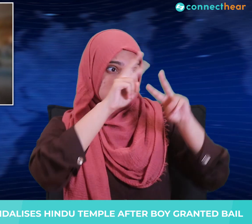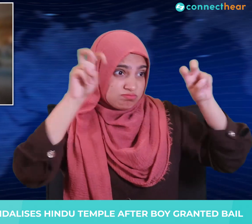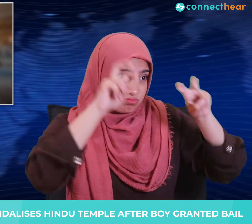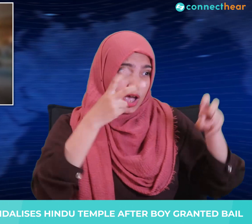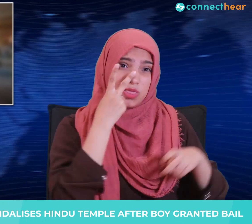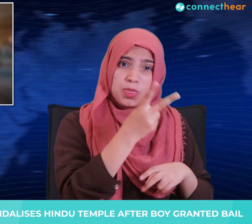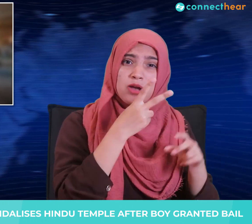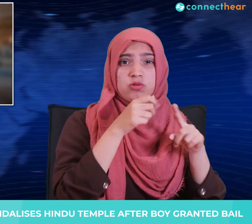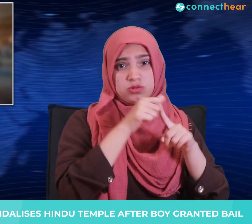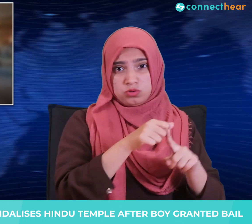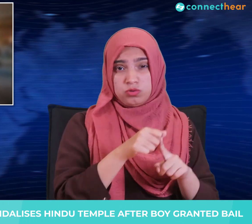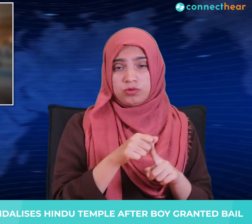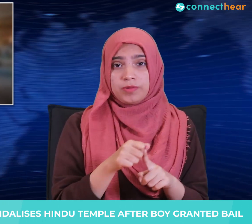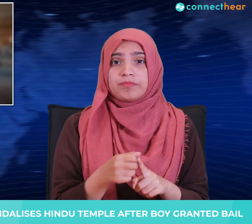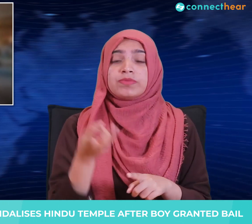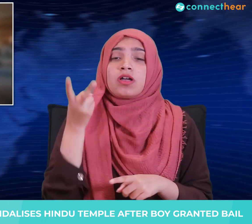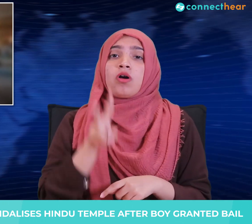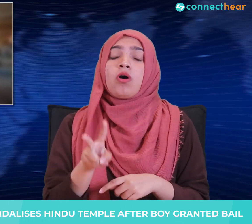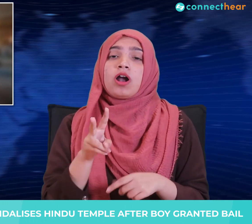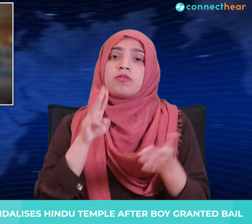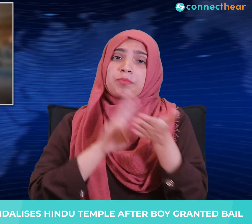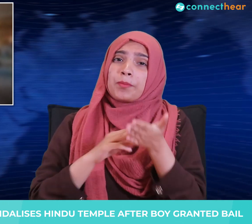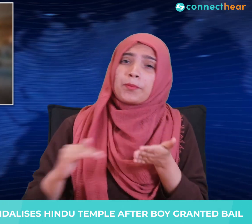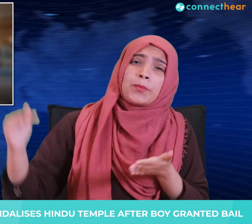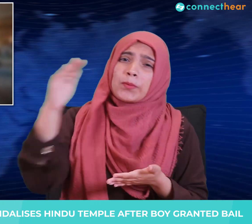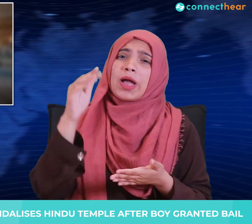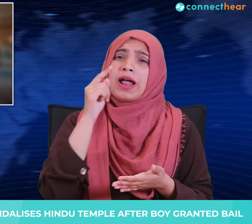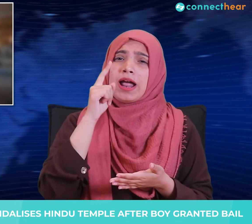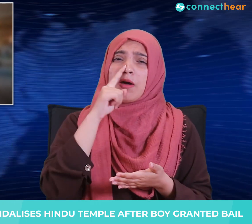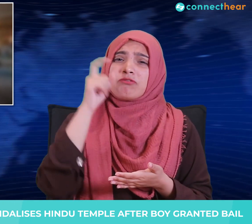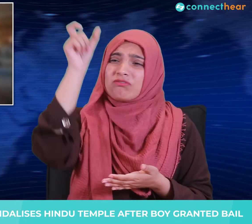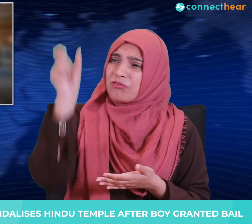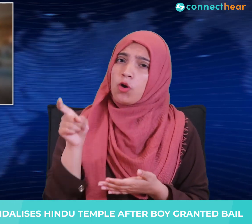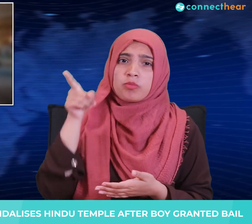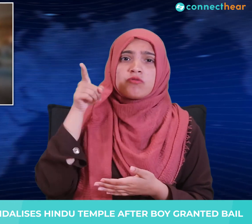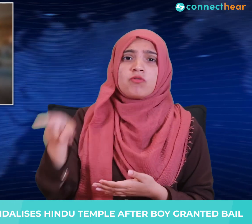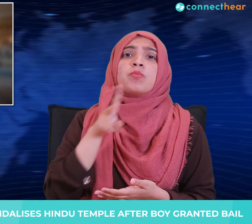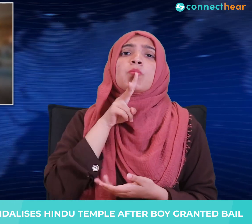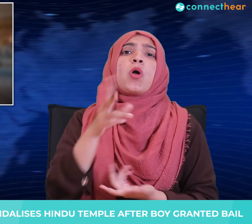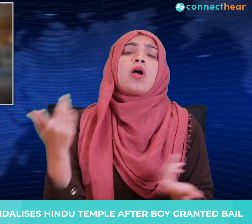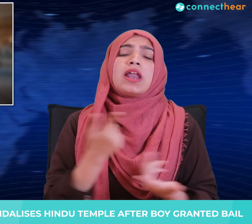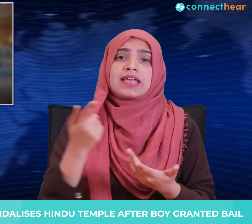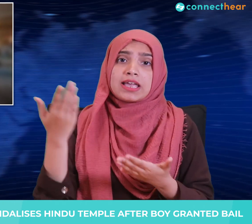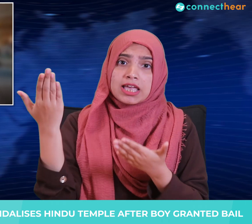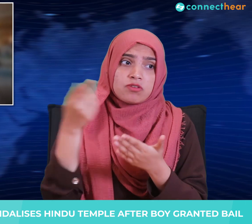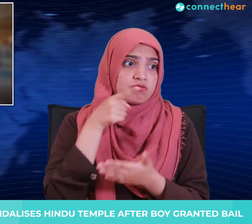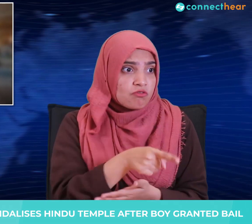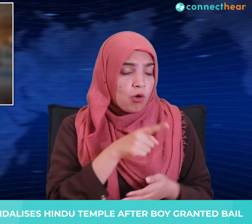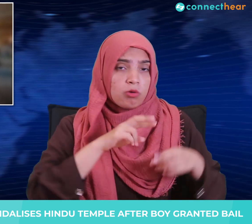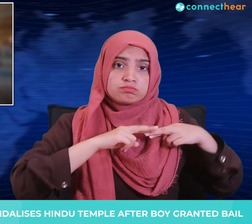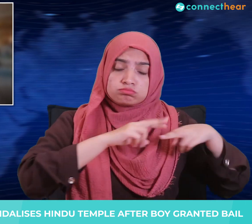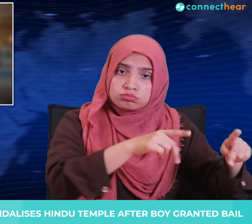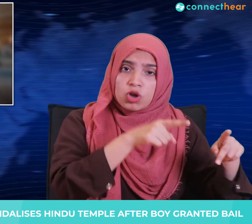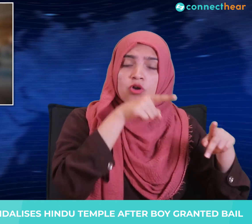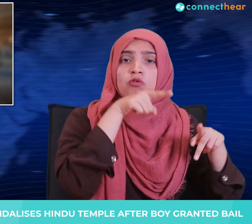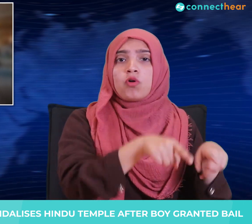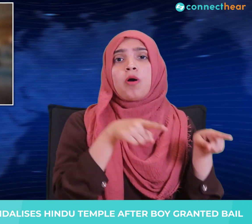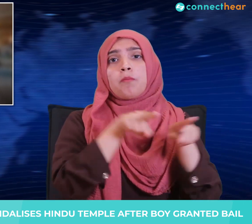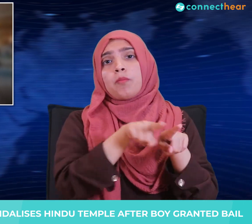Human Rights Shiri Mazari condemned the occurrence on her Twitter handle, adding that the event violates our constitution and the